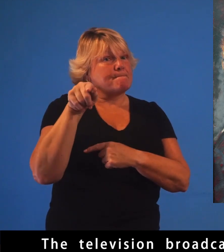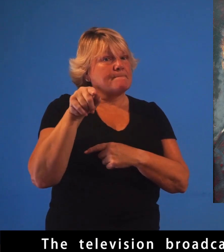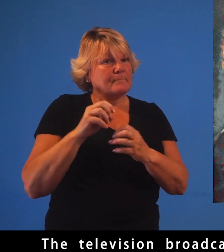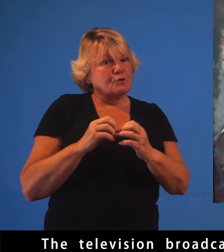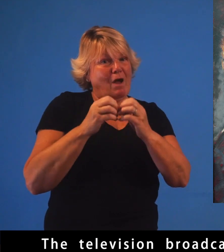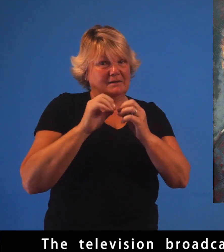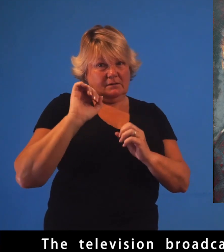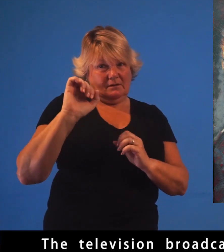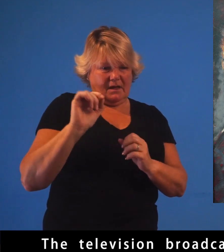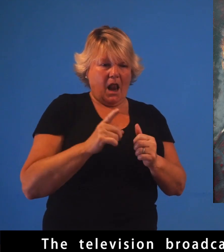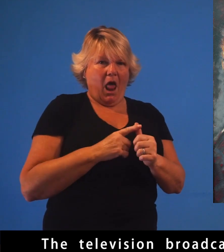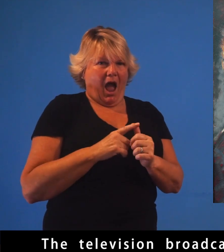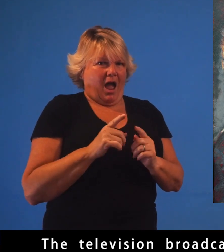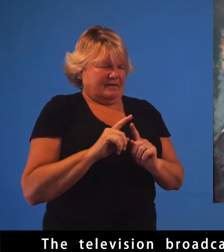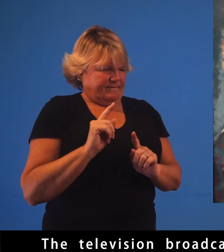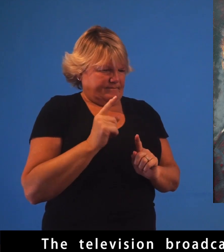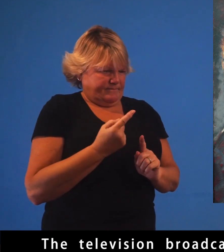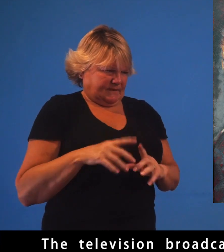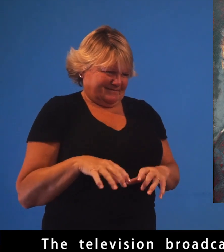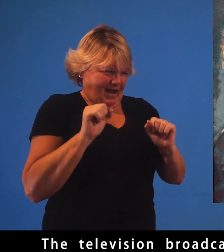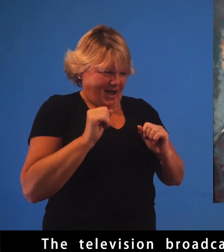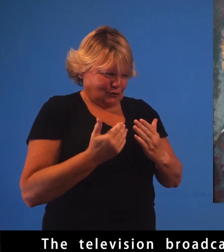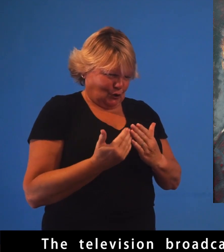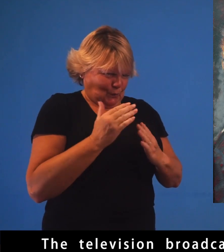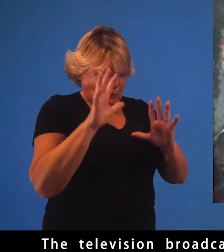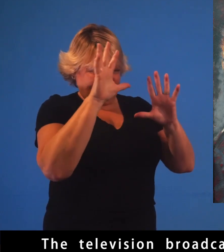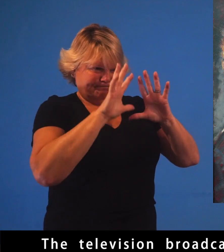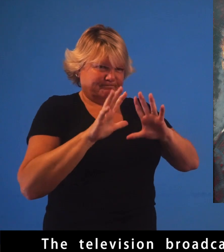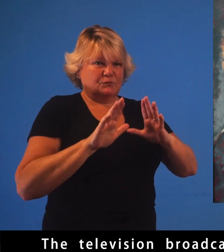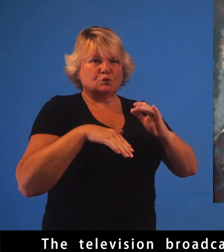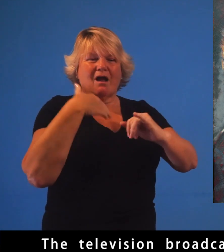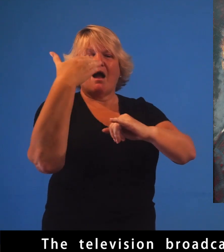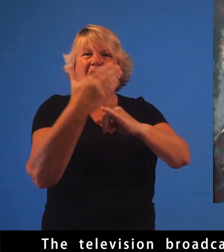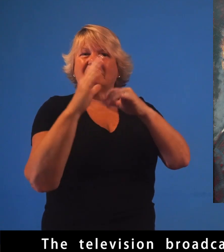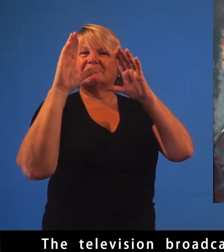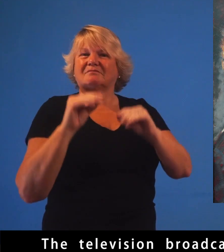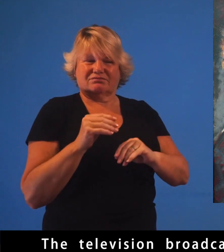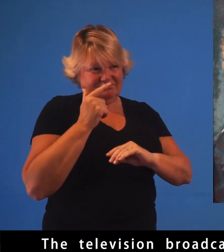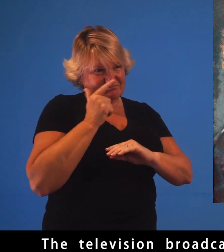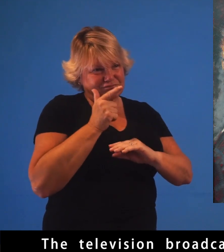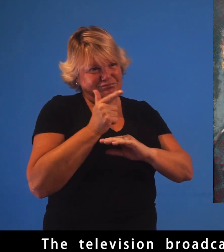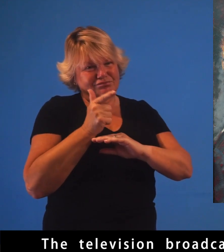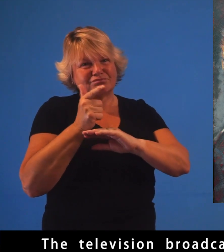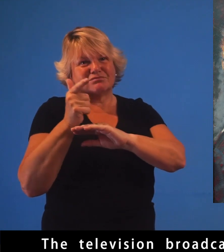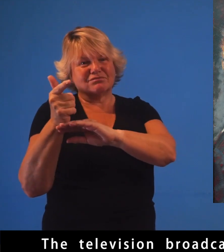The television broadcast filmed Howson creating the painting from its inception to completion.